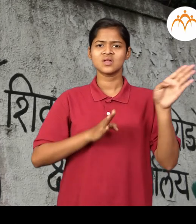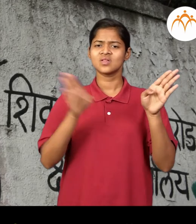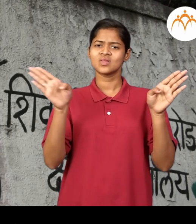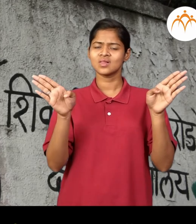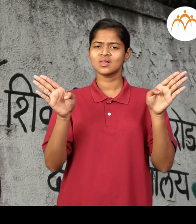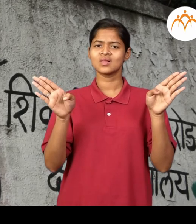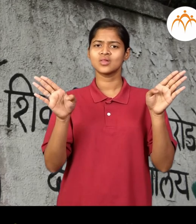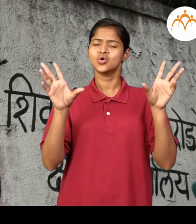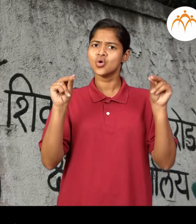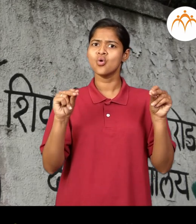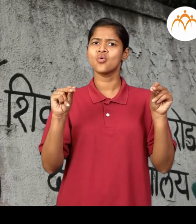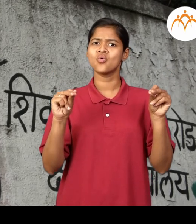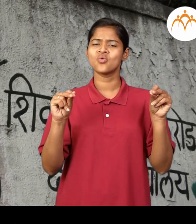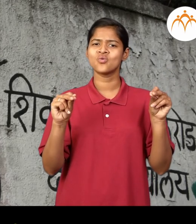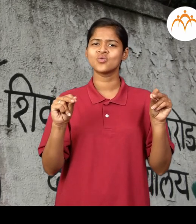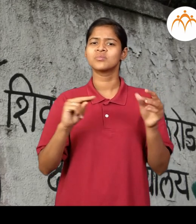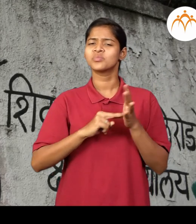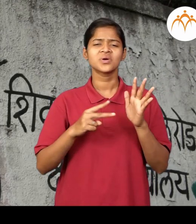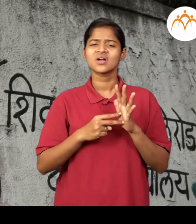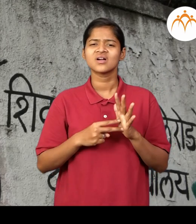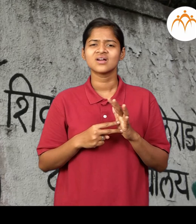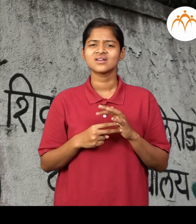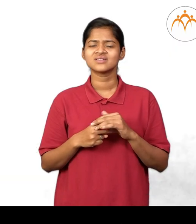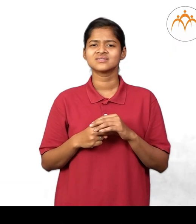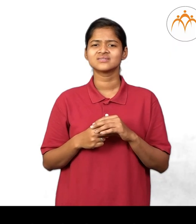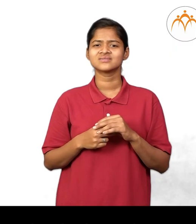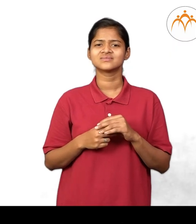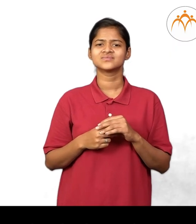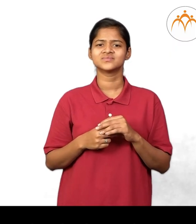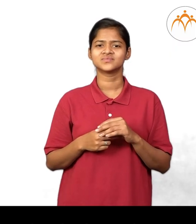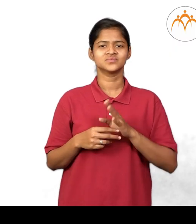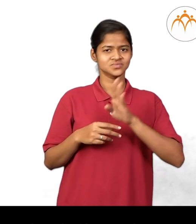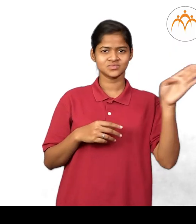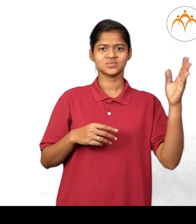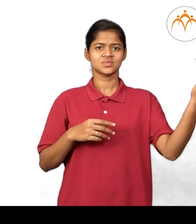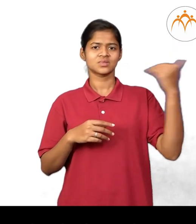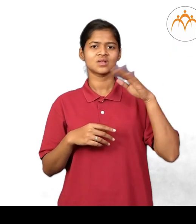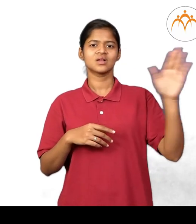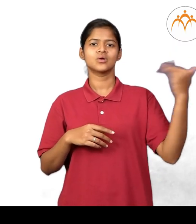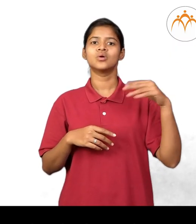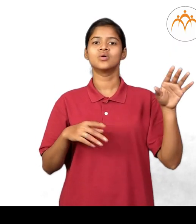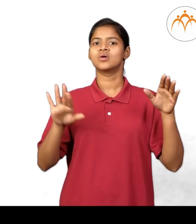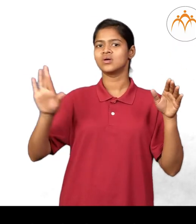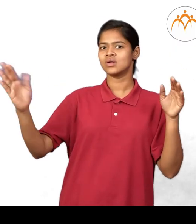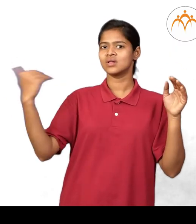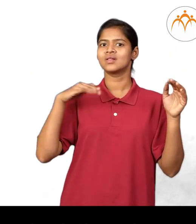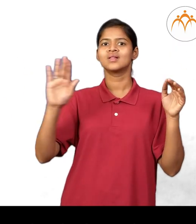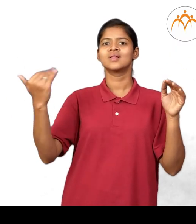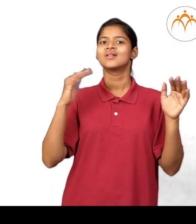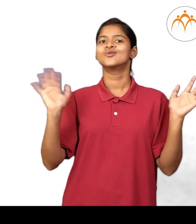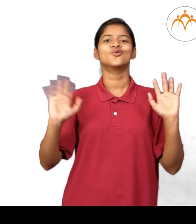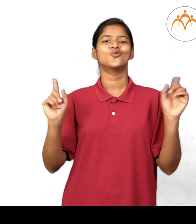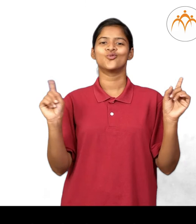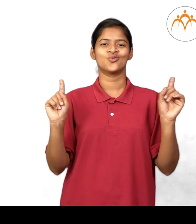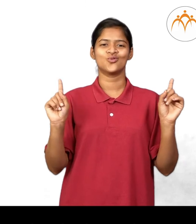no left turn as well. At some places, there is a no entry sign on